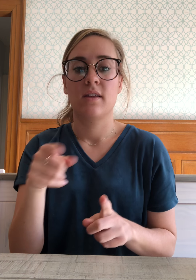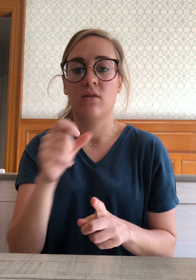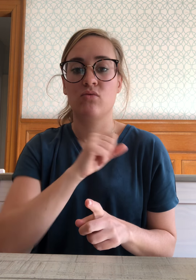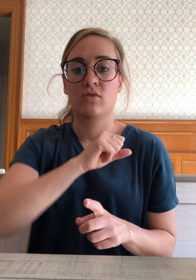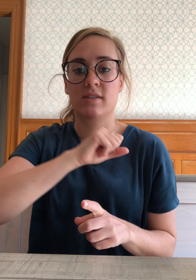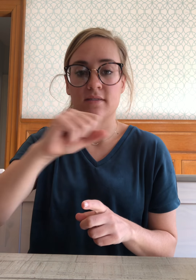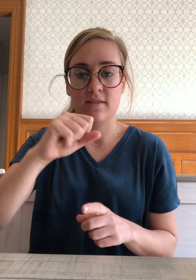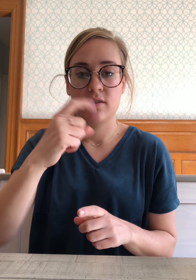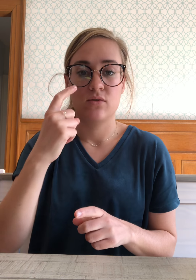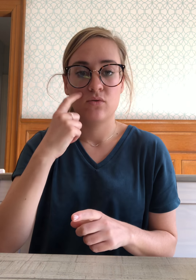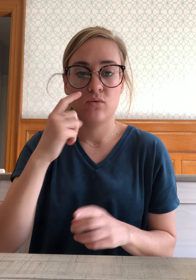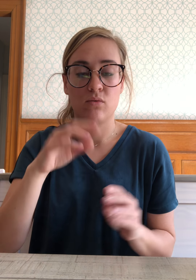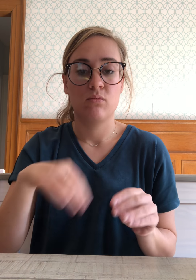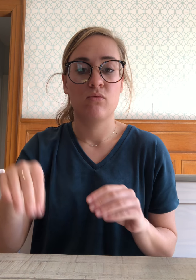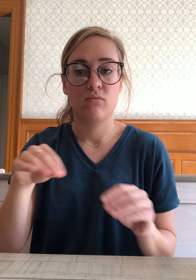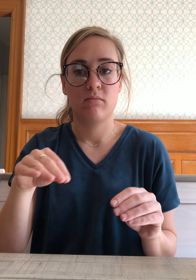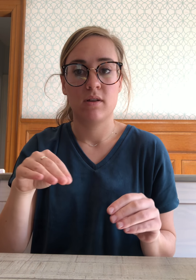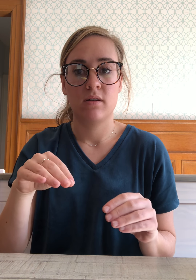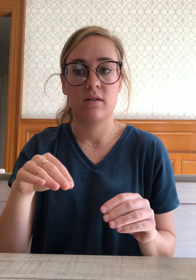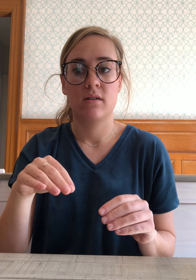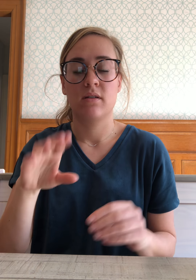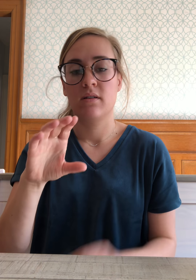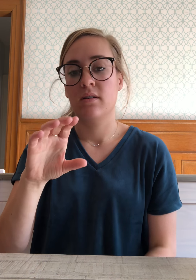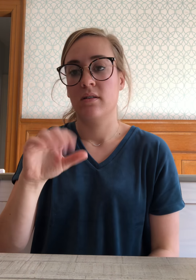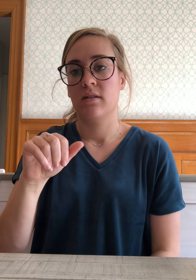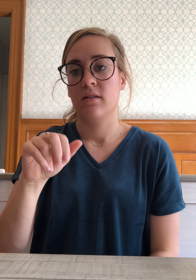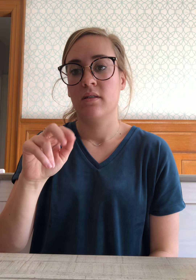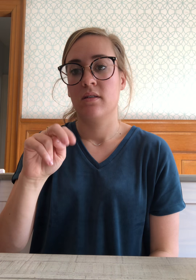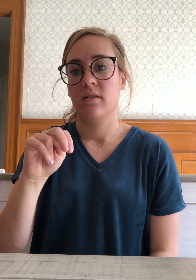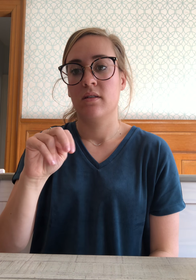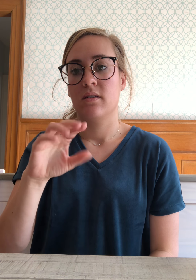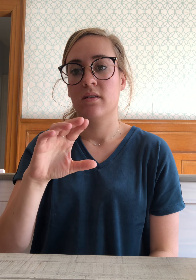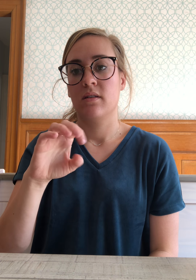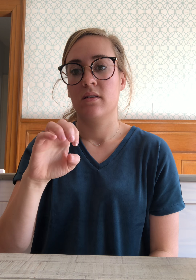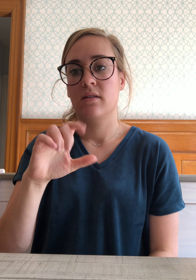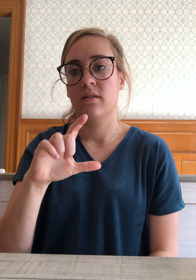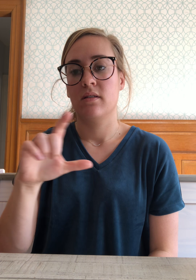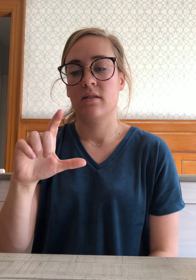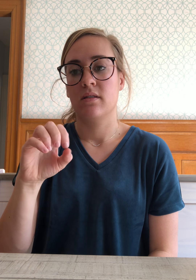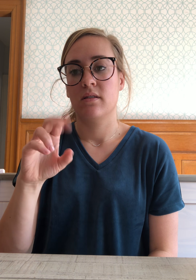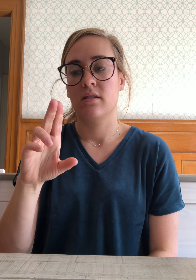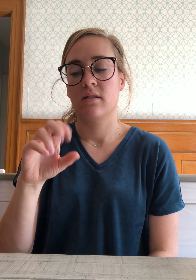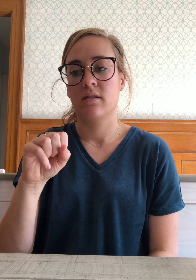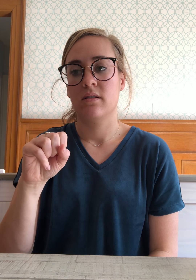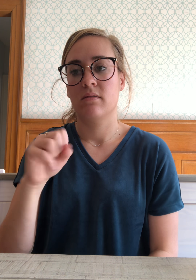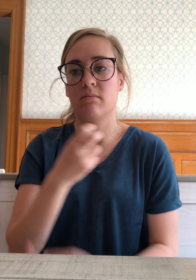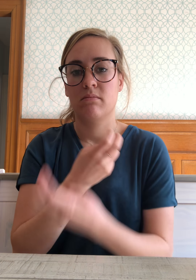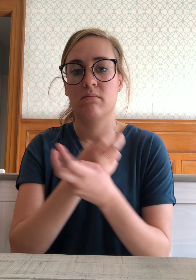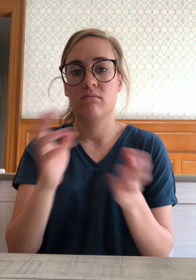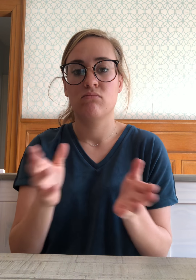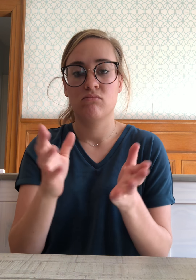movement. Cancellous bone promotes tooth movement.